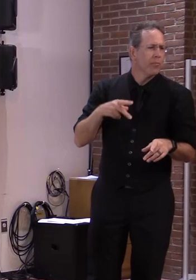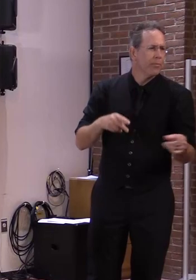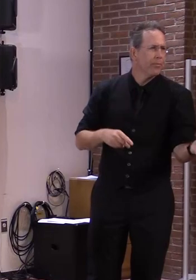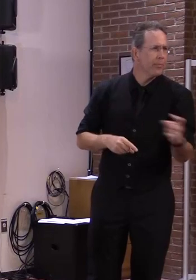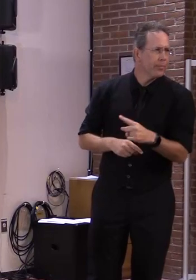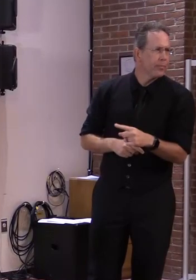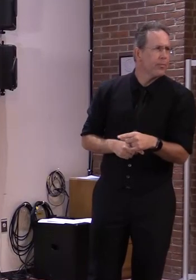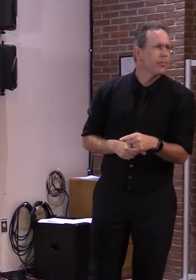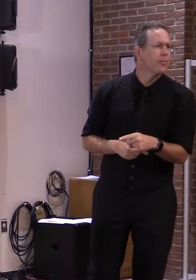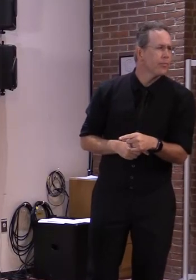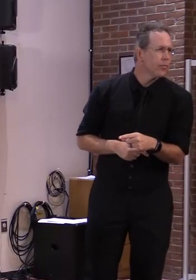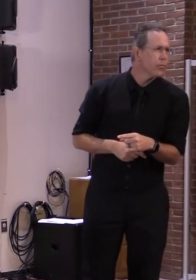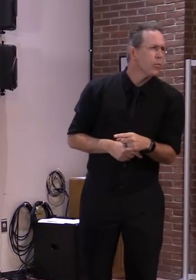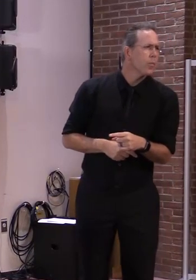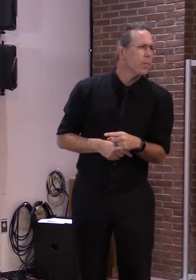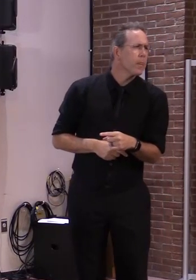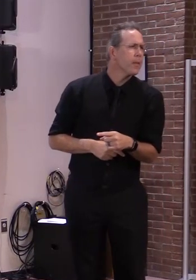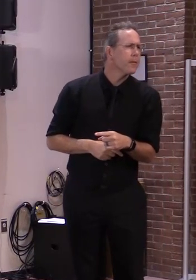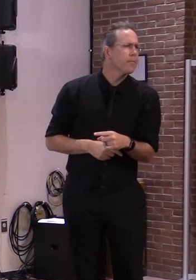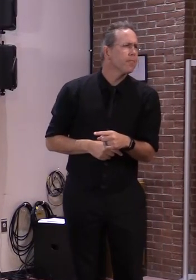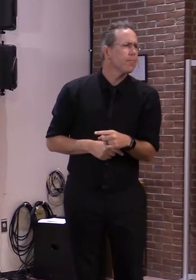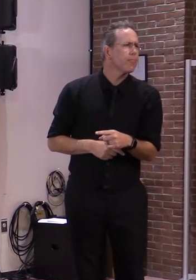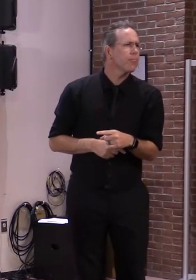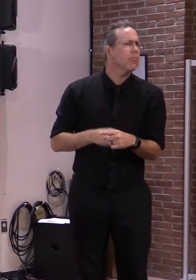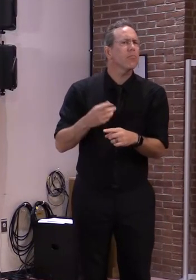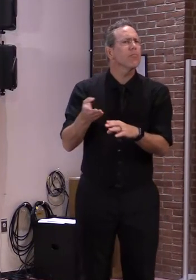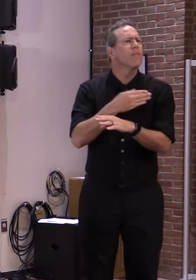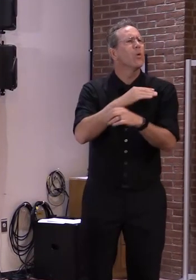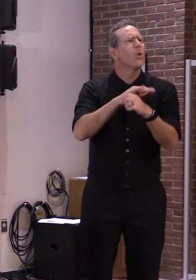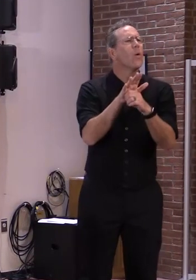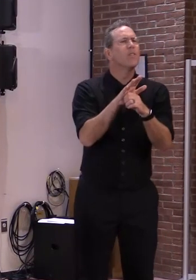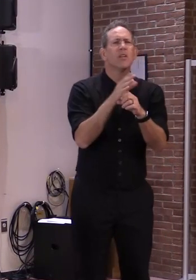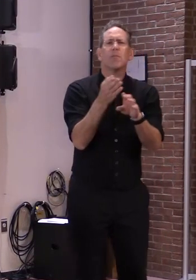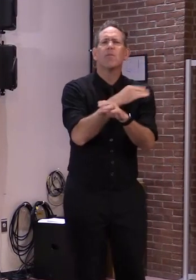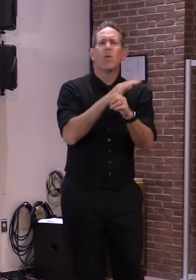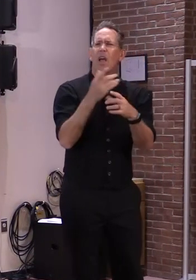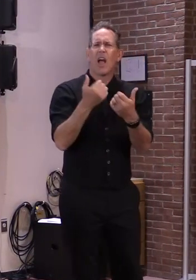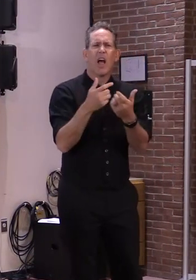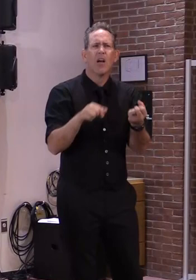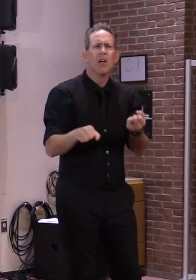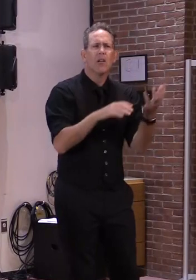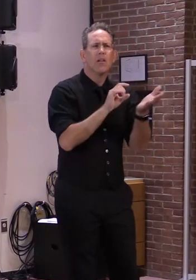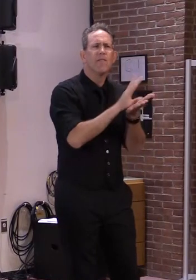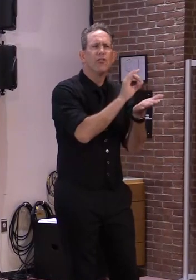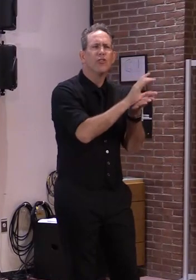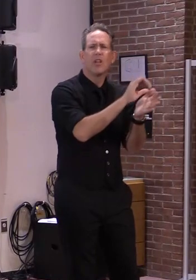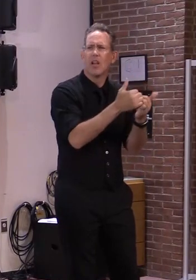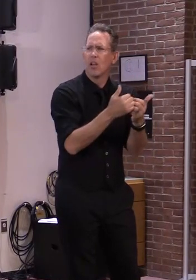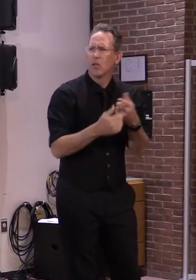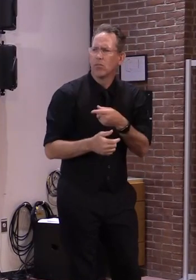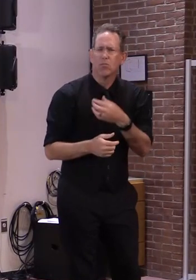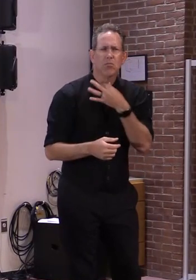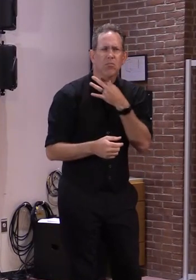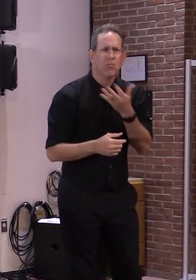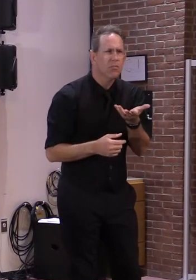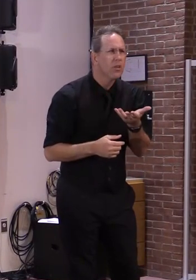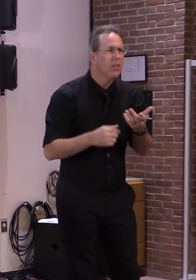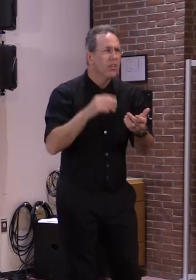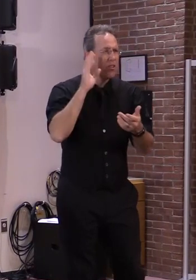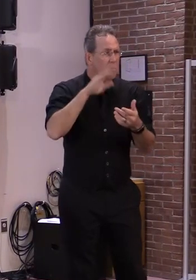along. There were a lot of evictions in the court system, and it's just going